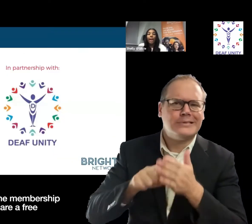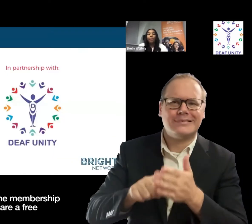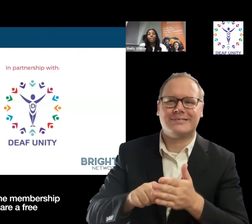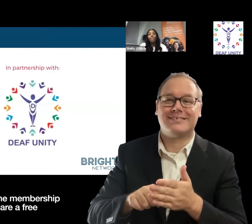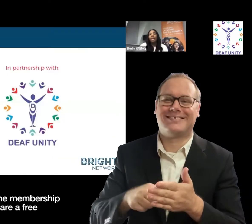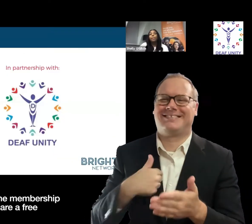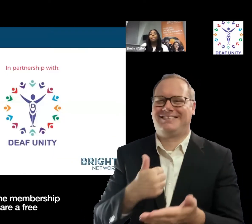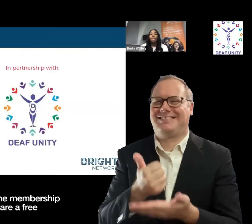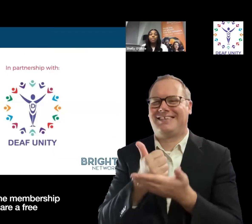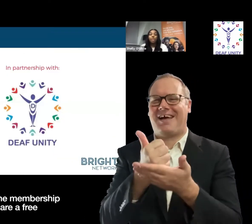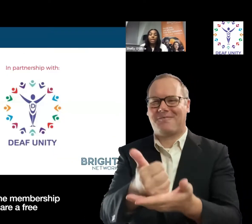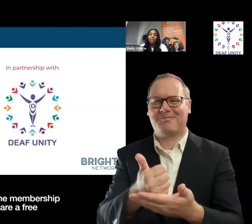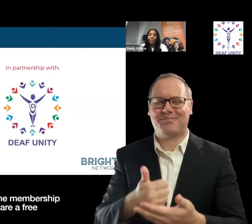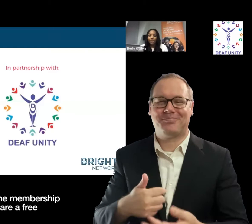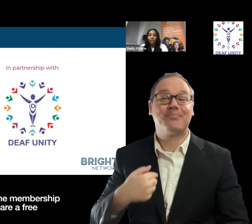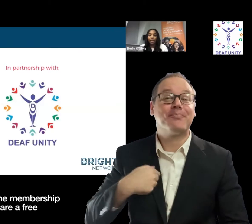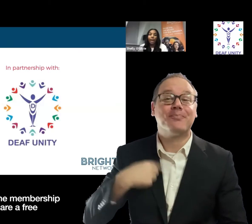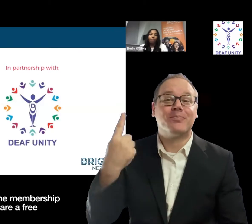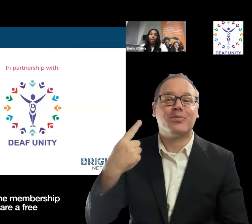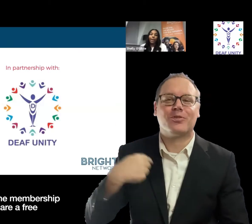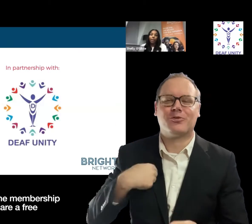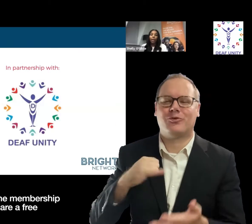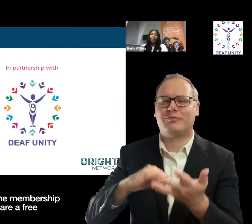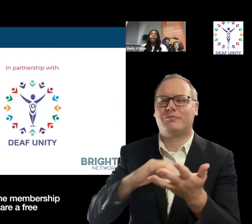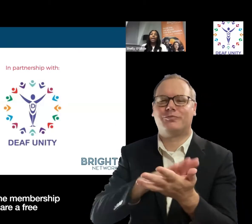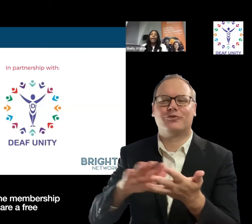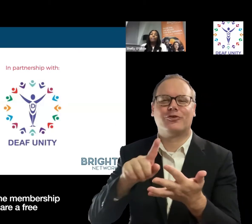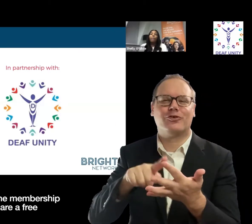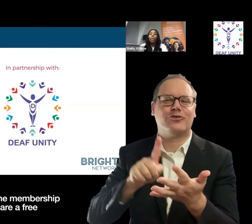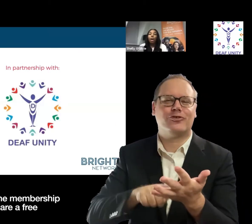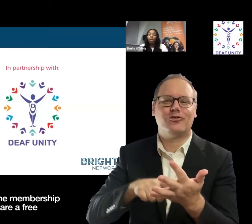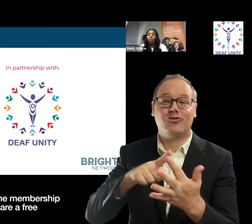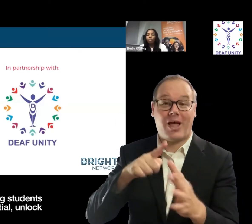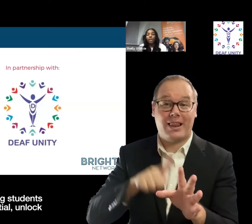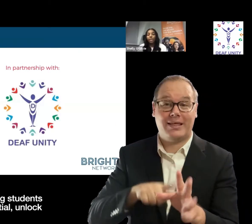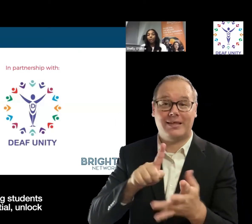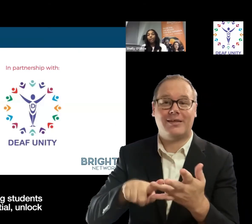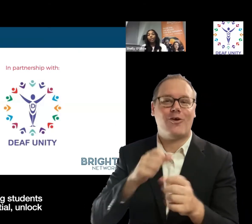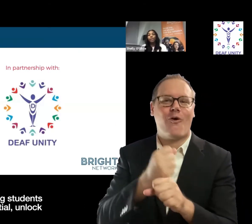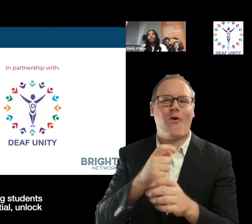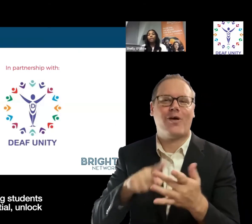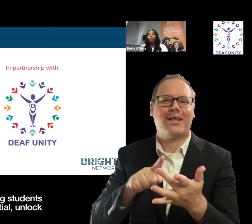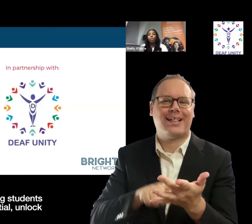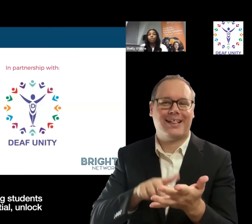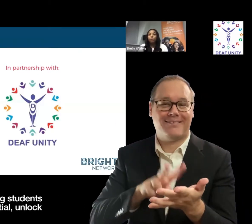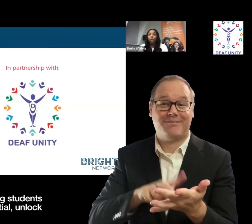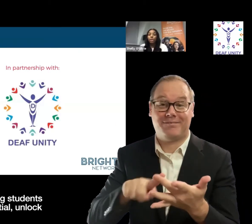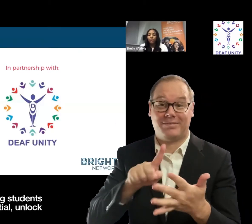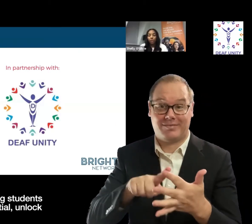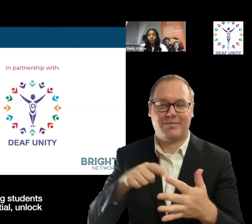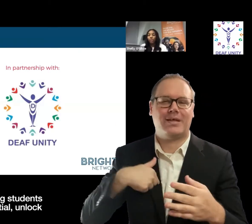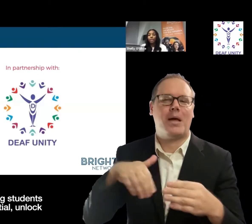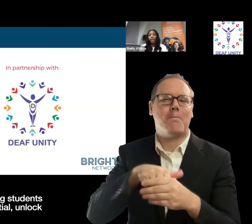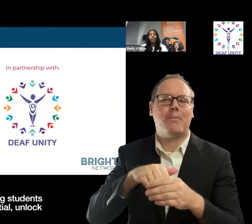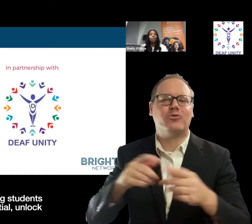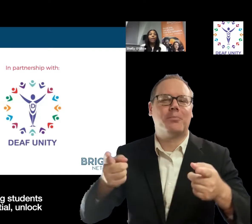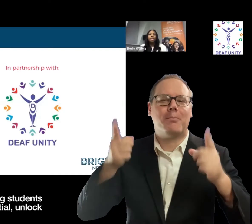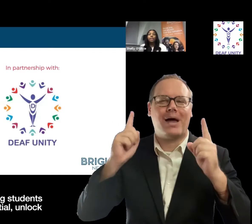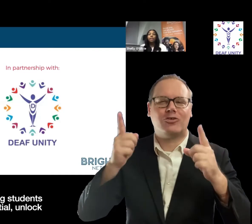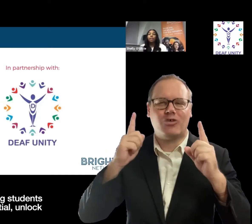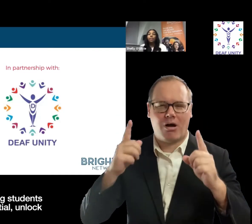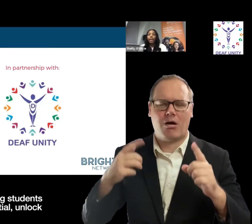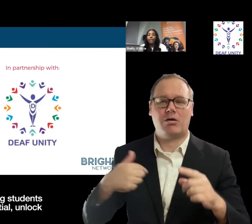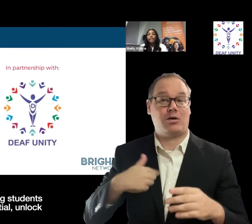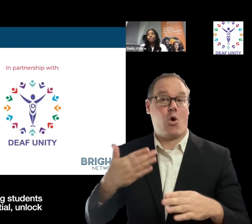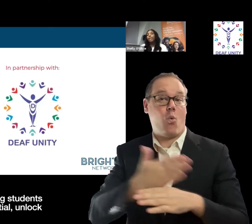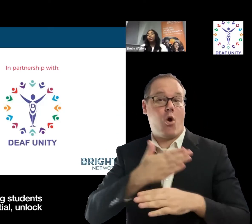I am the membership manager at Bright Network. And we are free to join careers platforms supporting students just like you